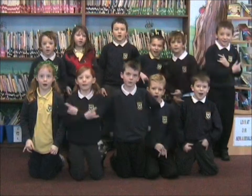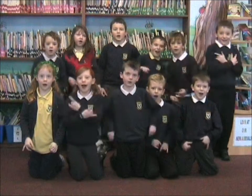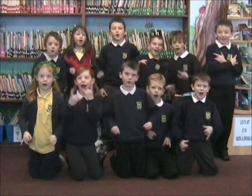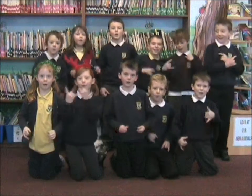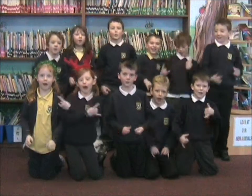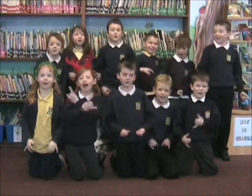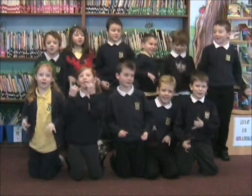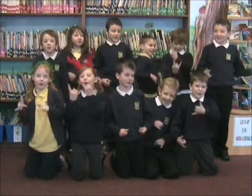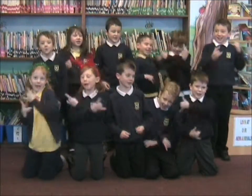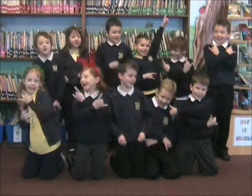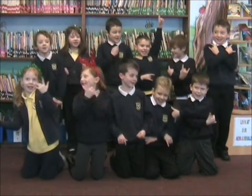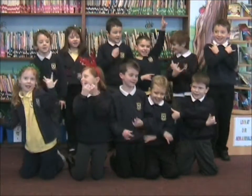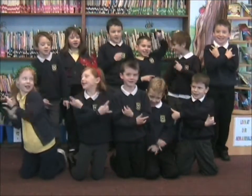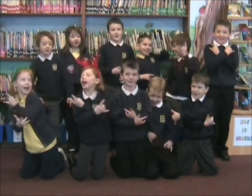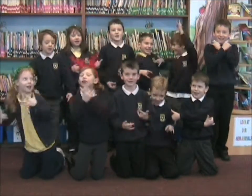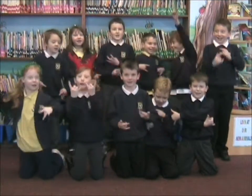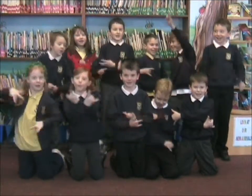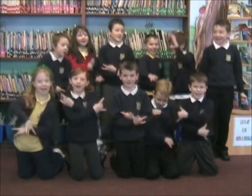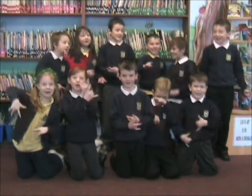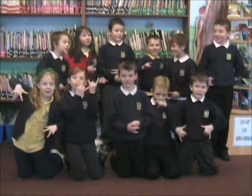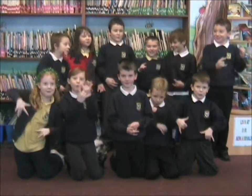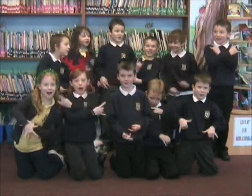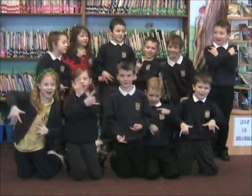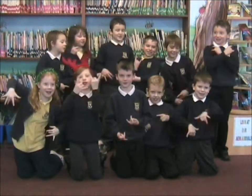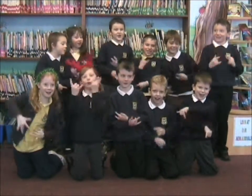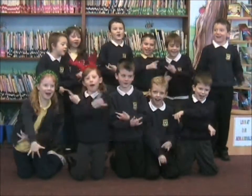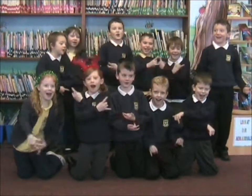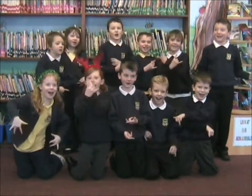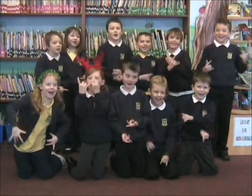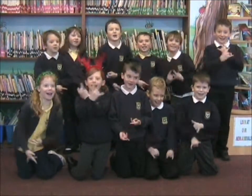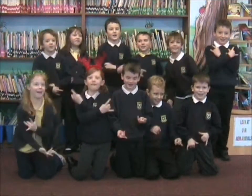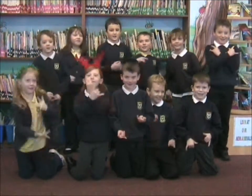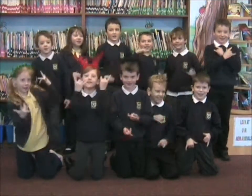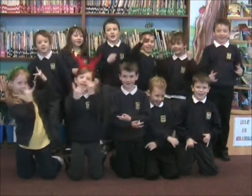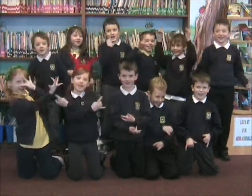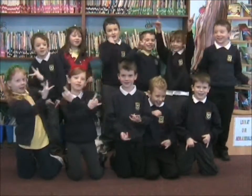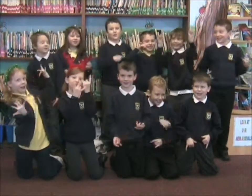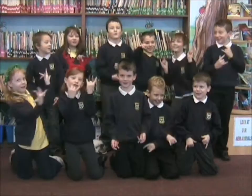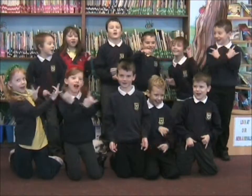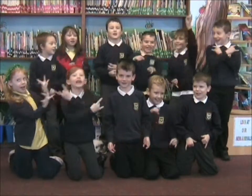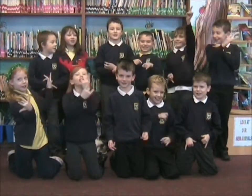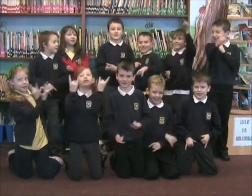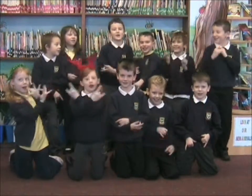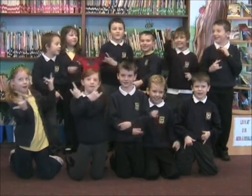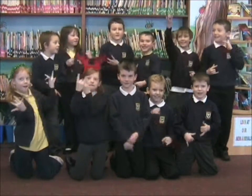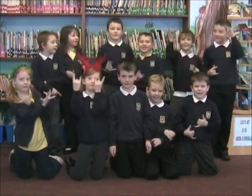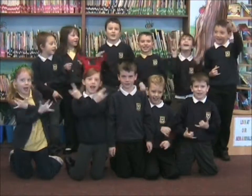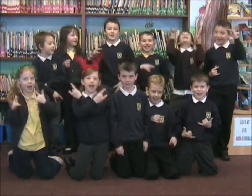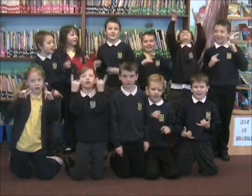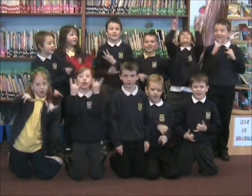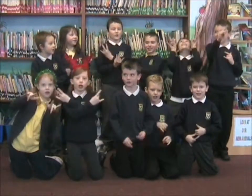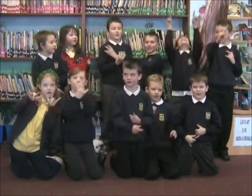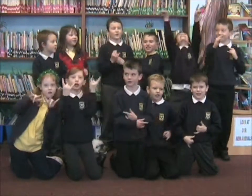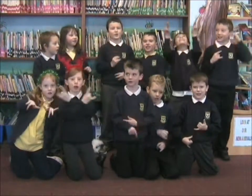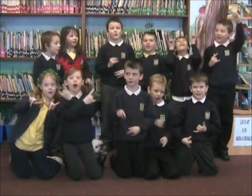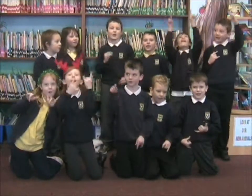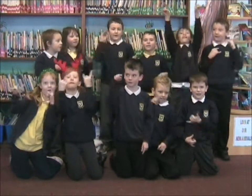are what you eat. You eat what you are. If you eat the right stuff, then you'll go